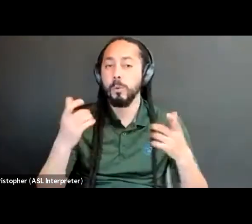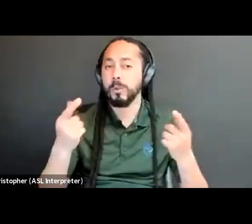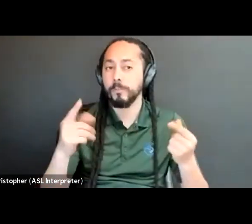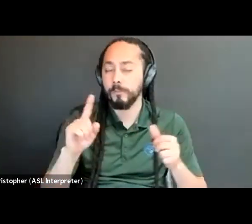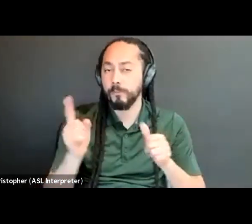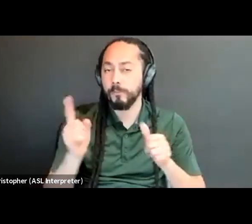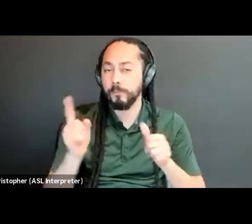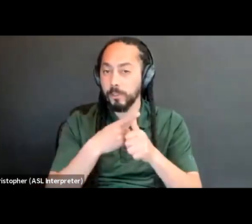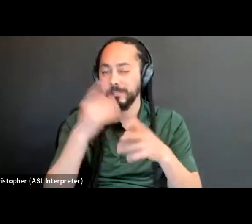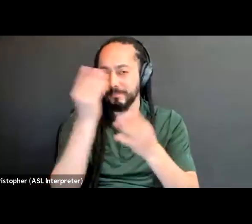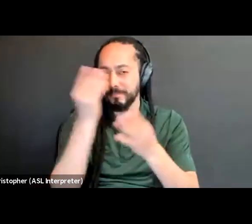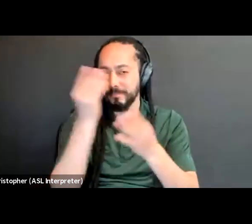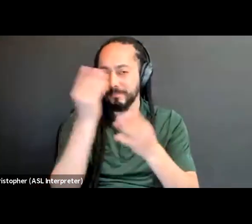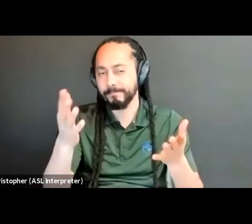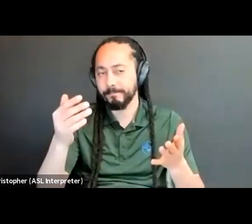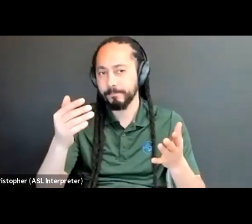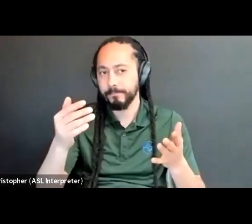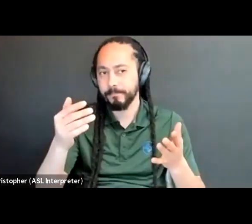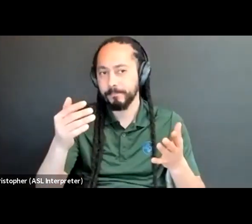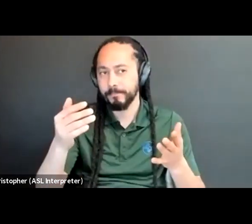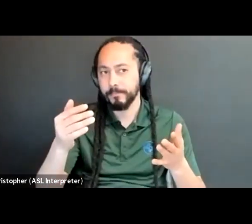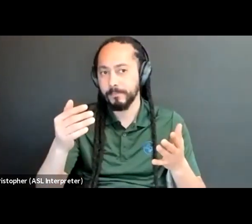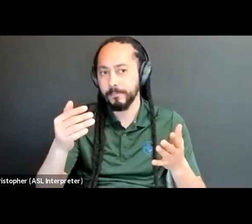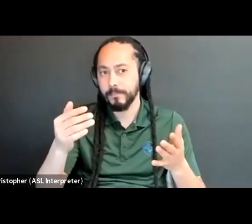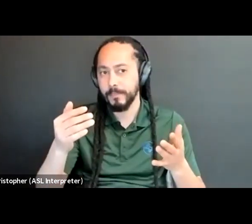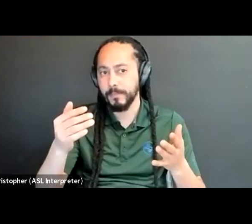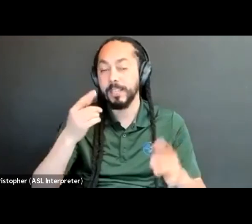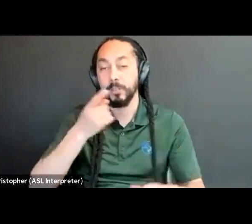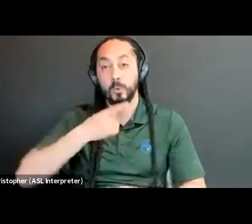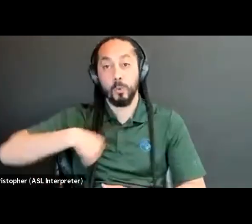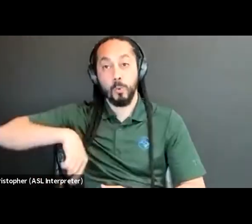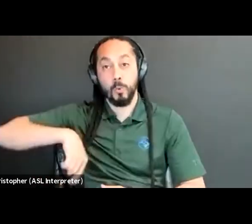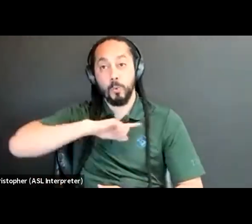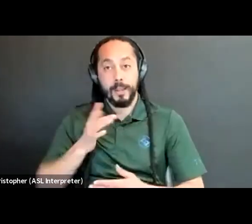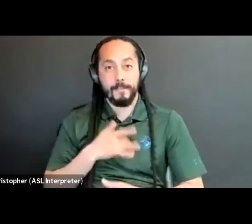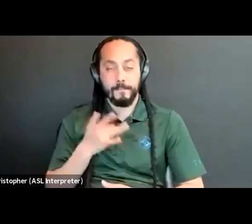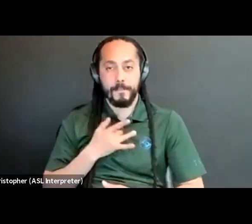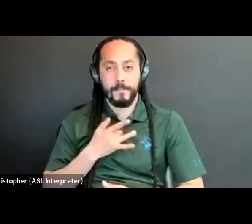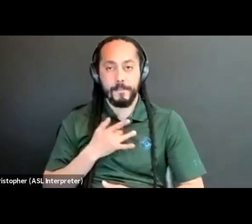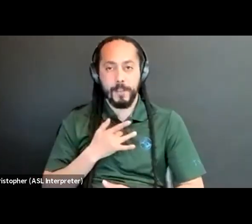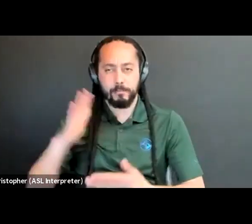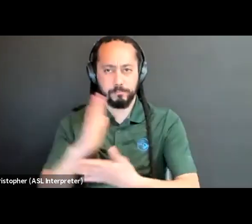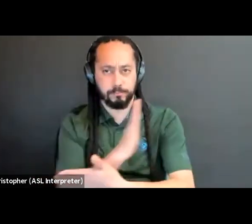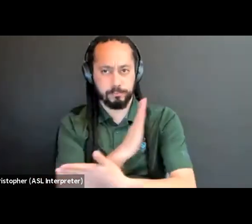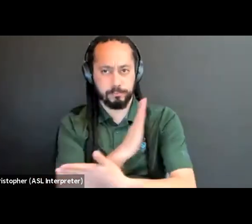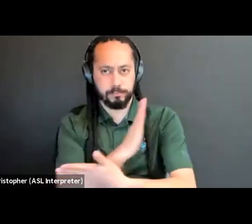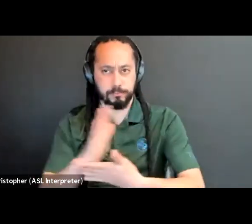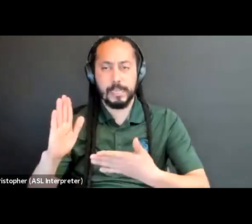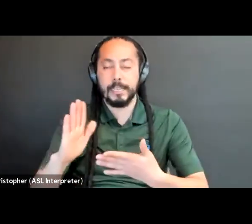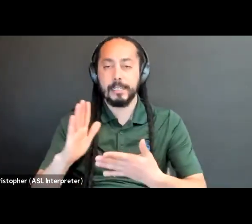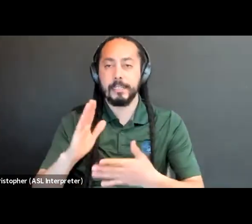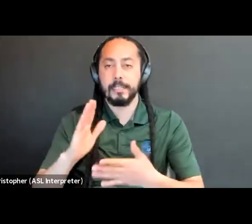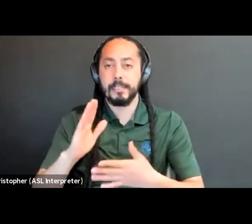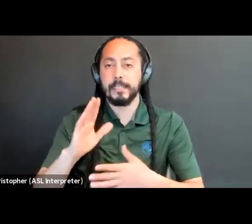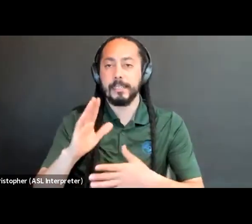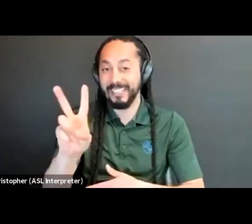as I indicated, we think that there is a range of contexts for domestic violence, and they include: